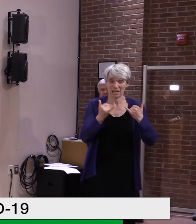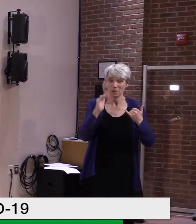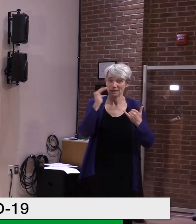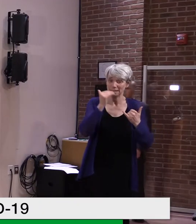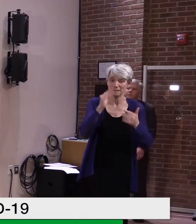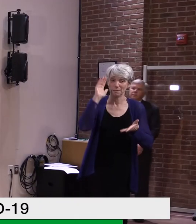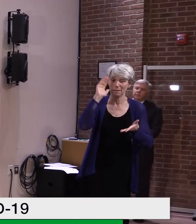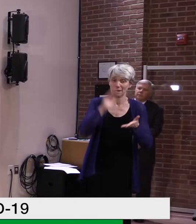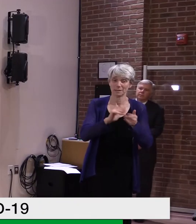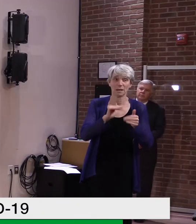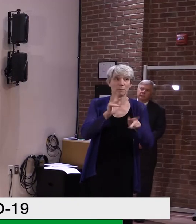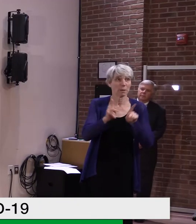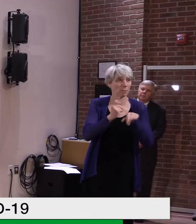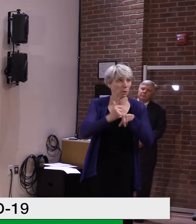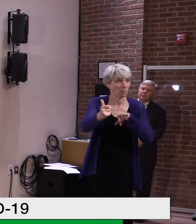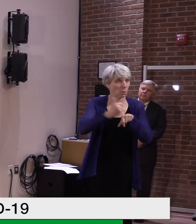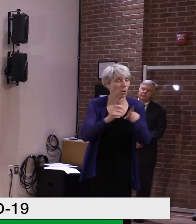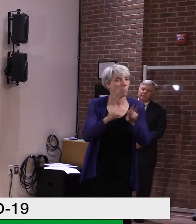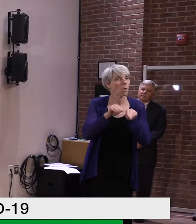anymore?